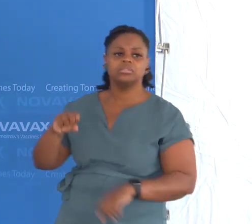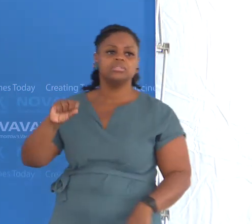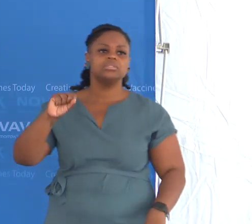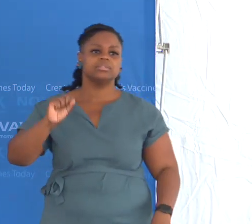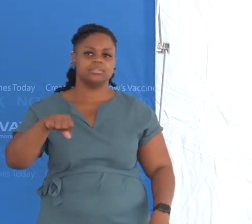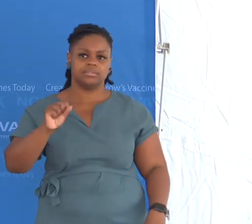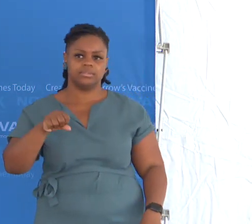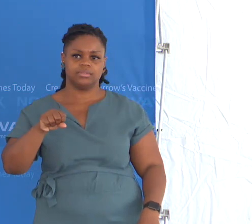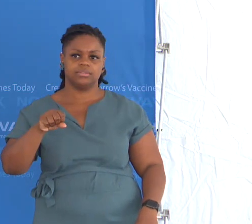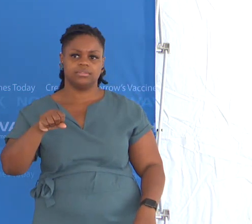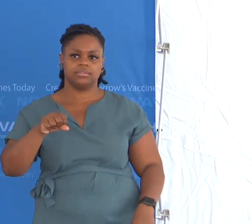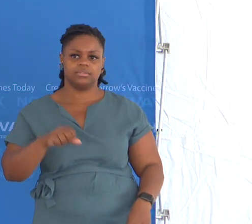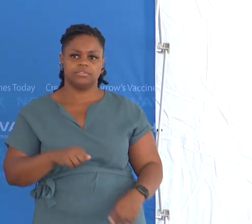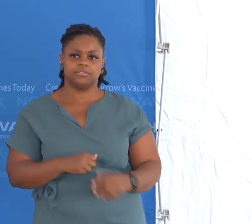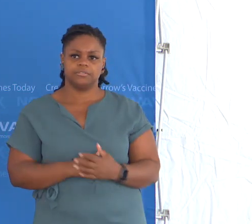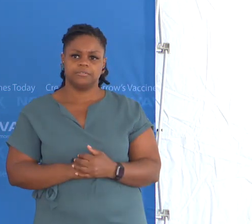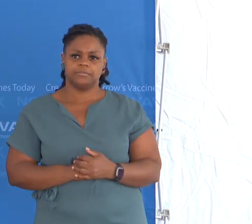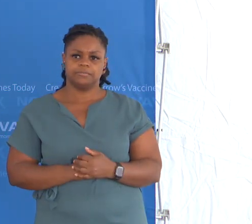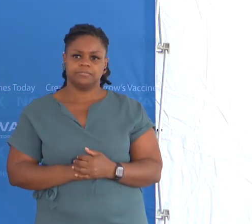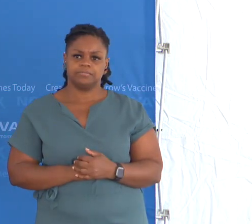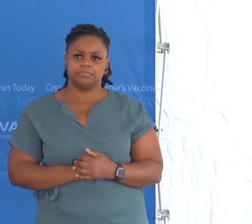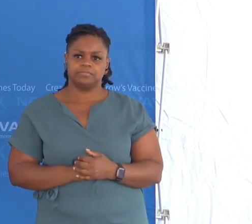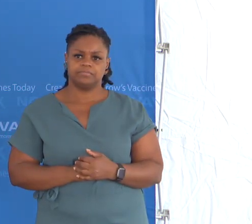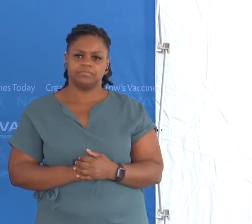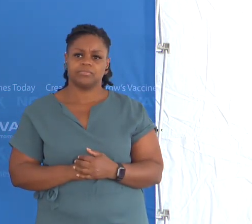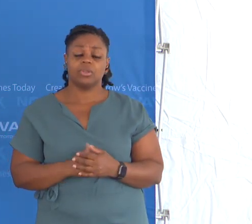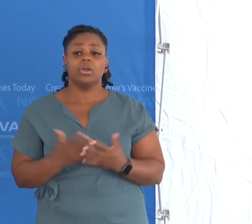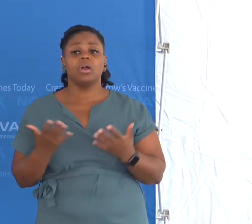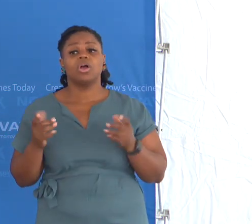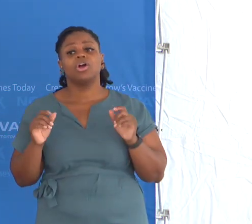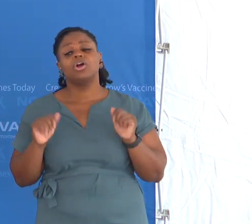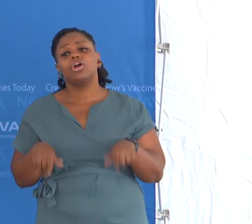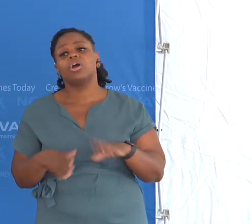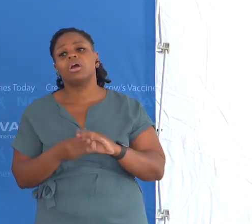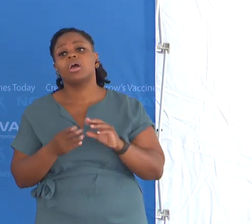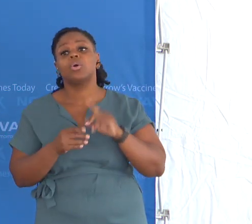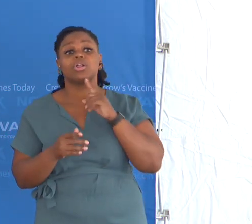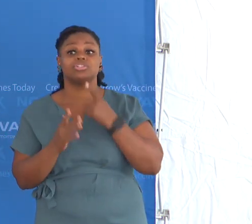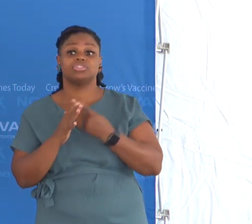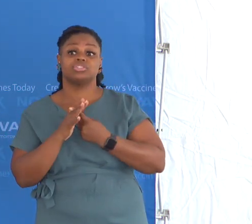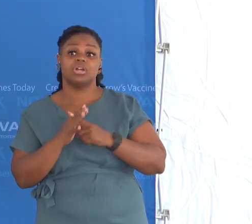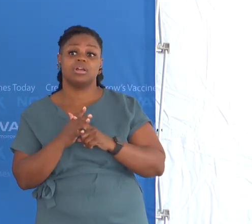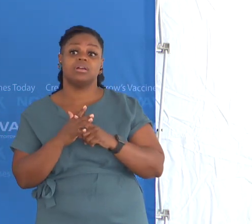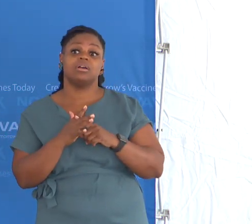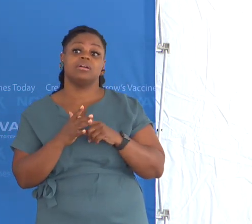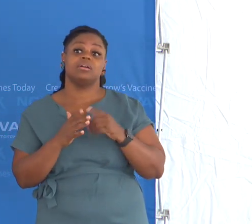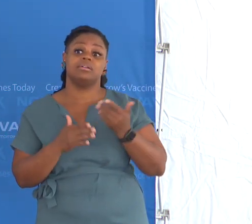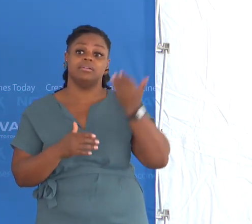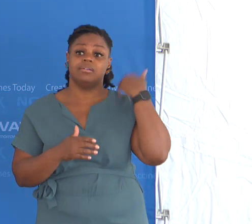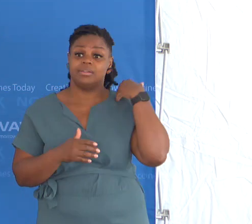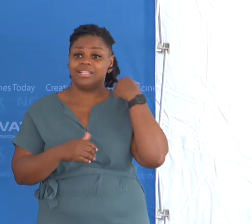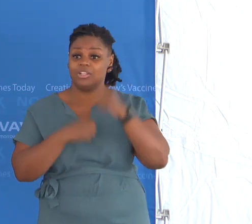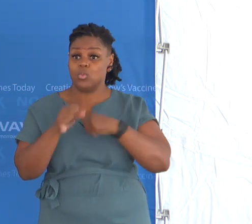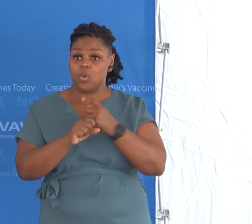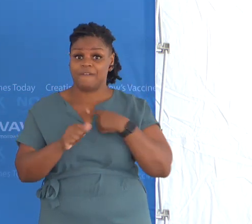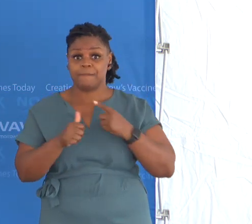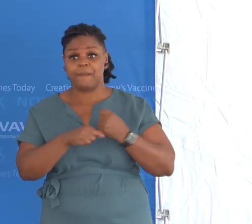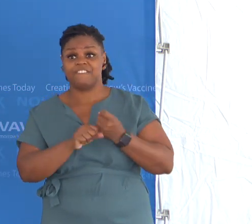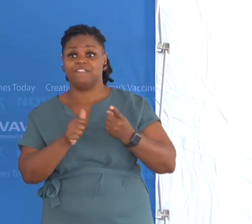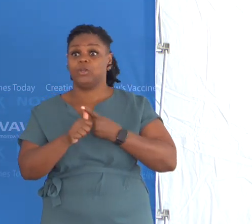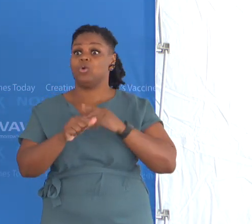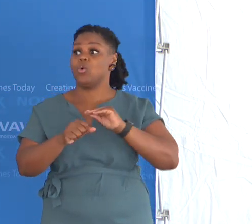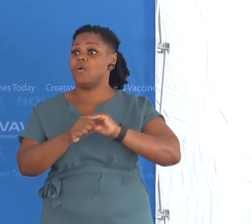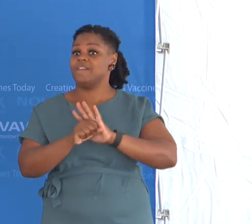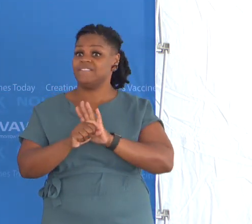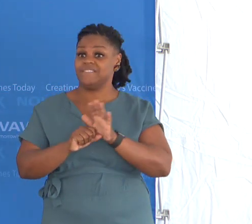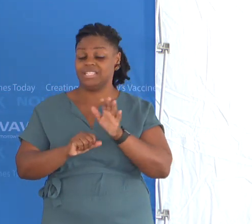want to say we started working on this 10 years ago when we started making our first coronavirus vaccine. So we've been working on the platform for a